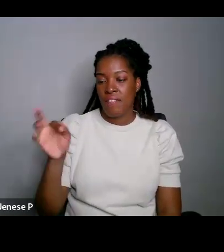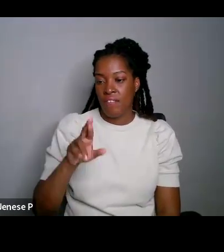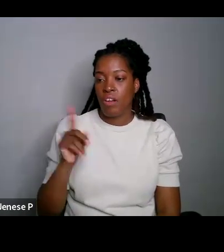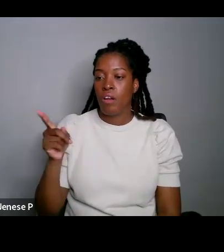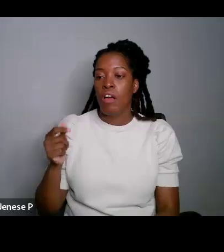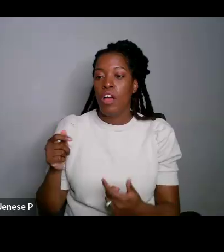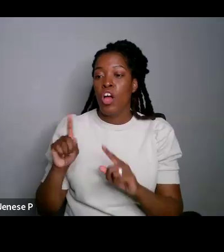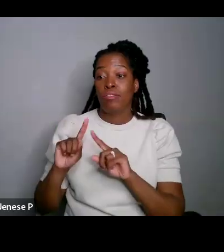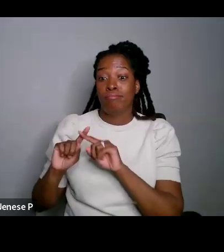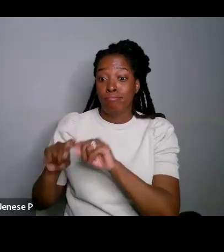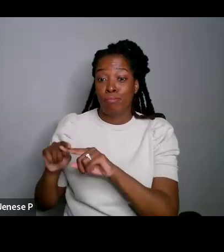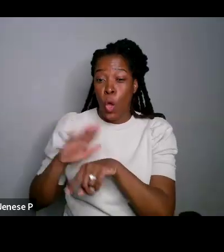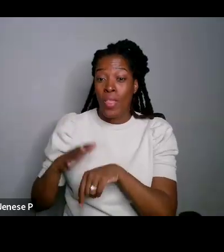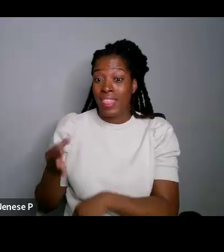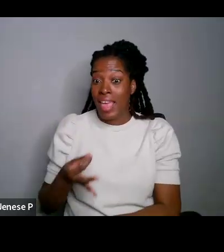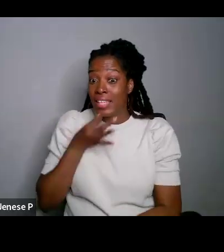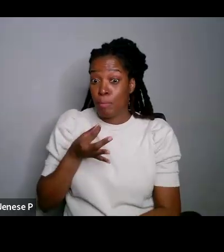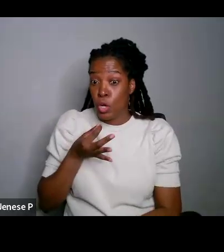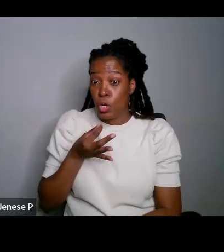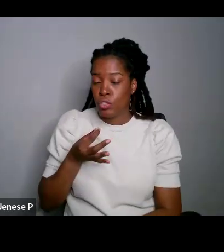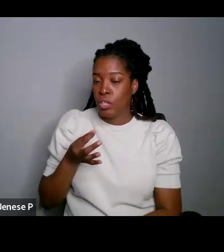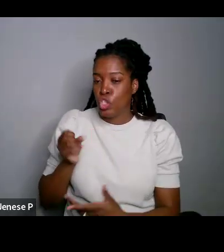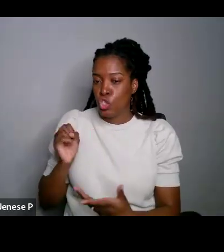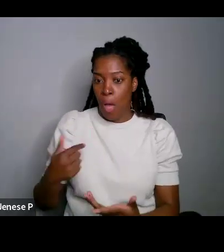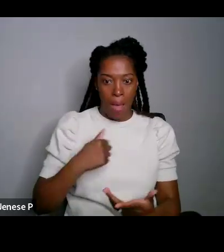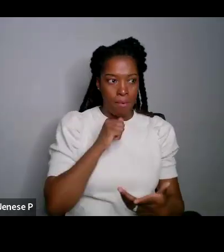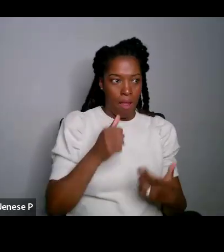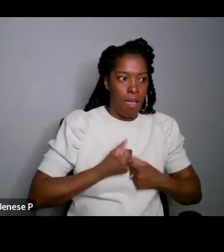on the experts so we're not exhausting ourselves.